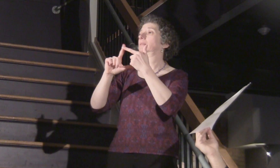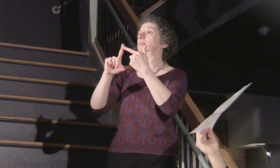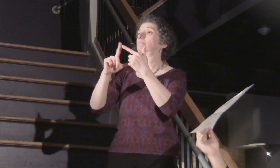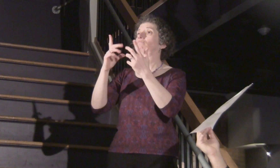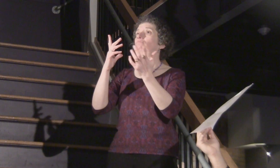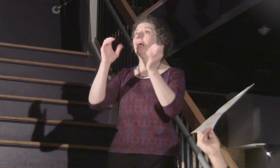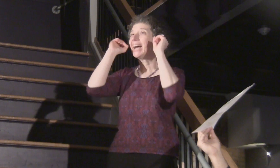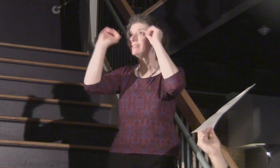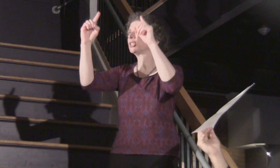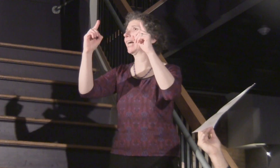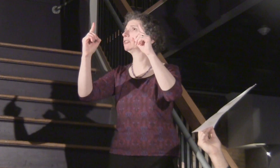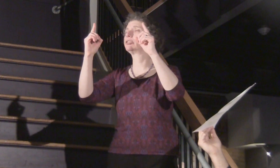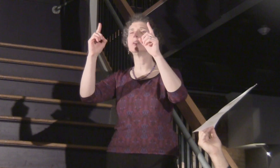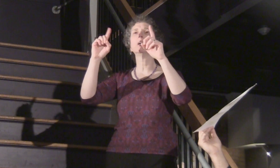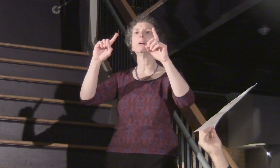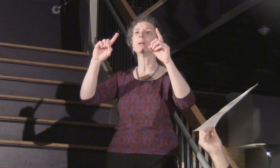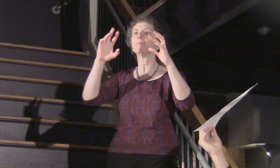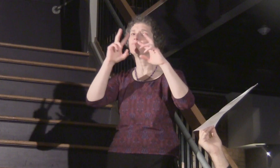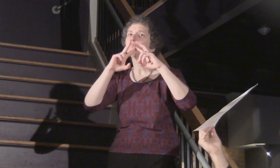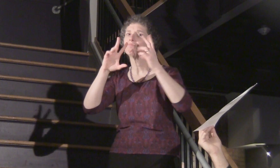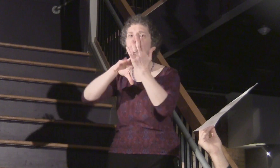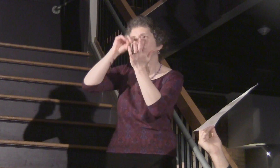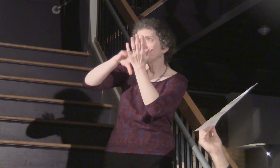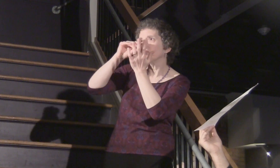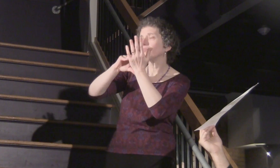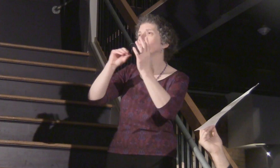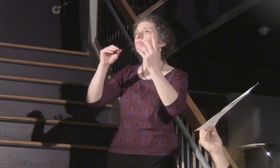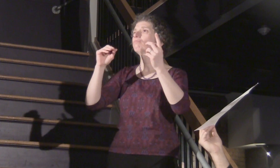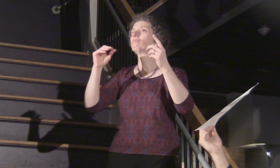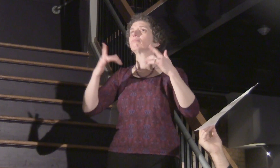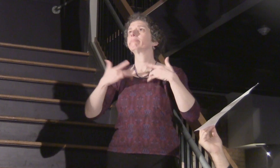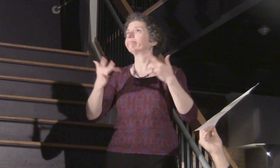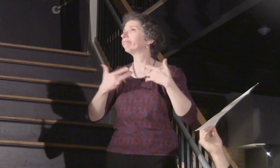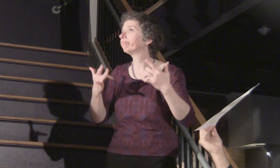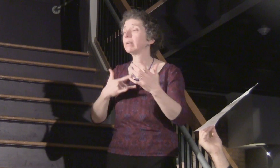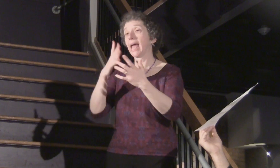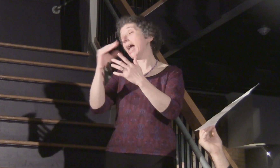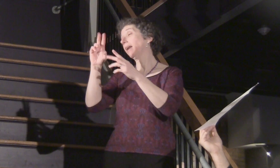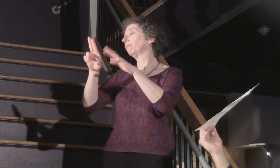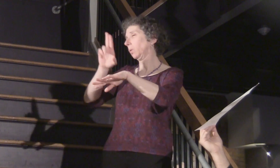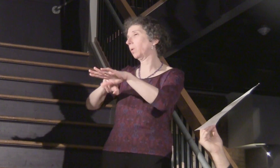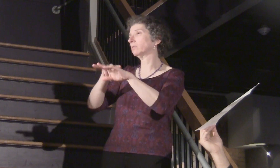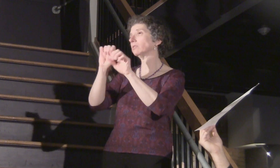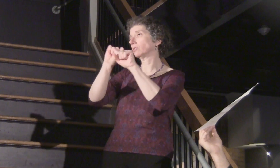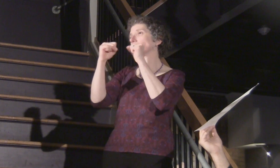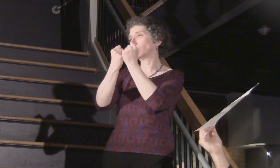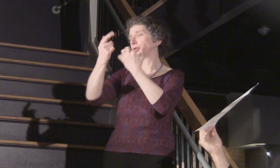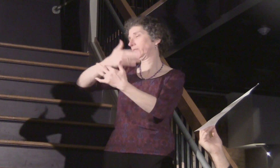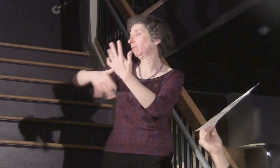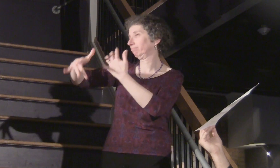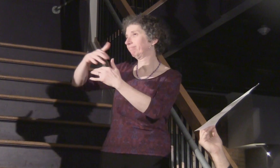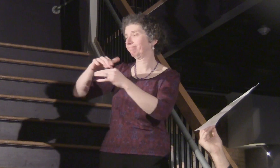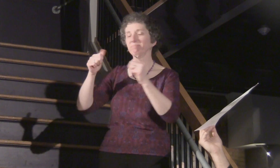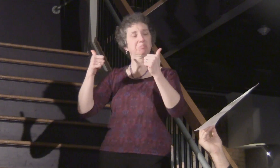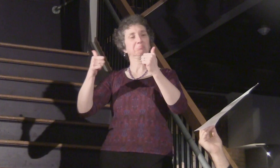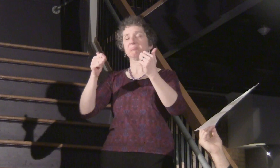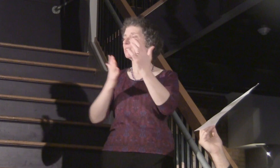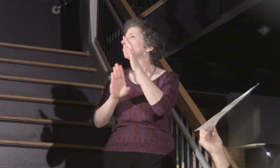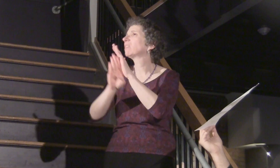together. We have been, you know, learning together, different events, and of course, you know,